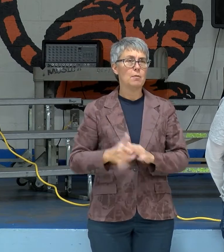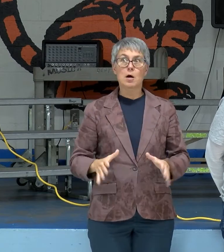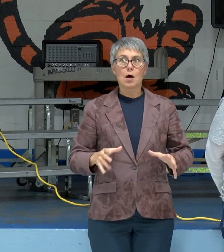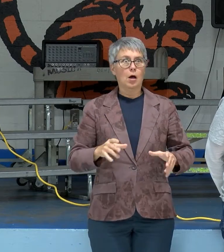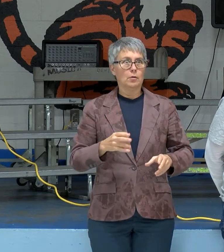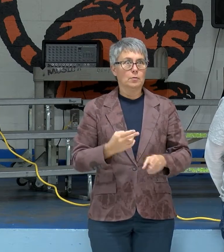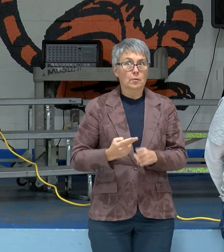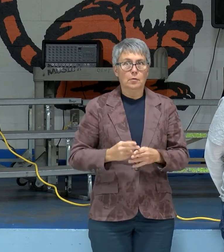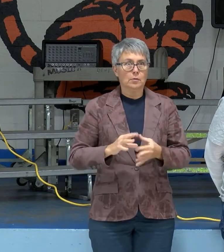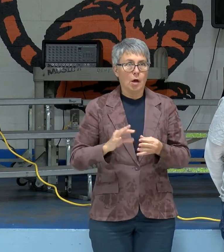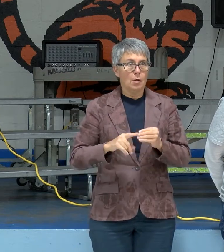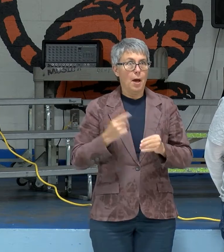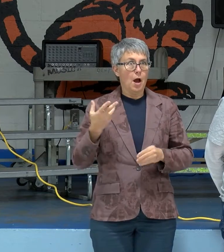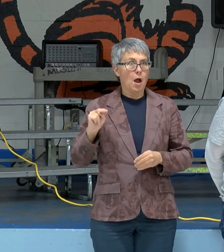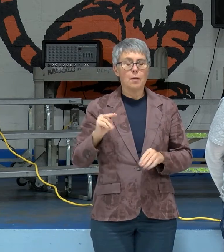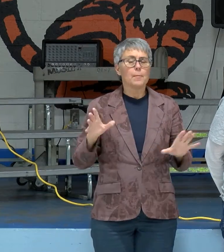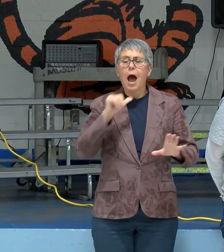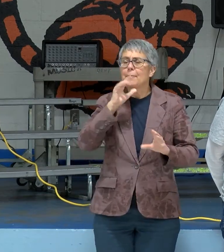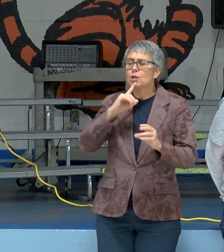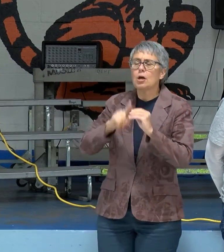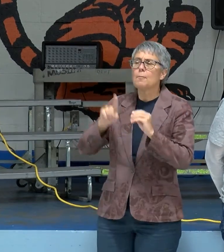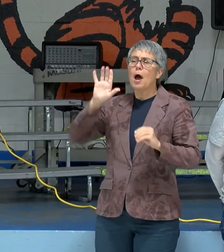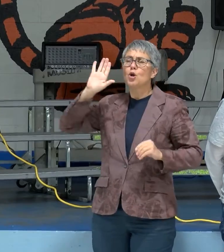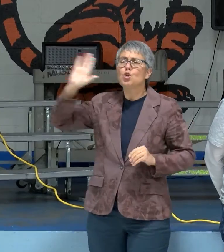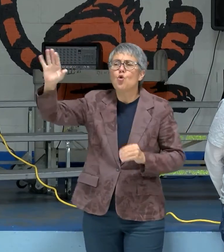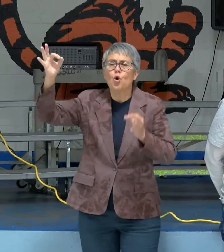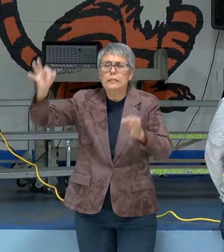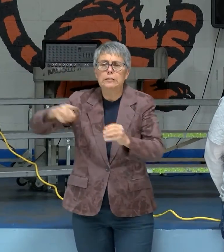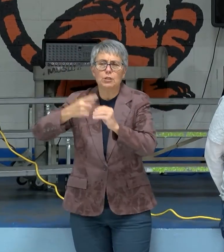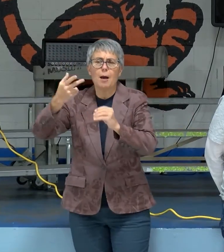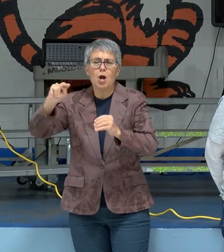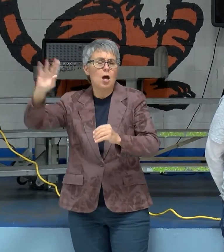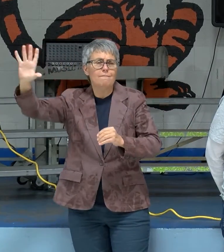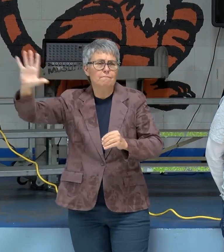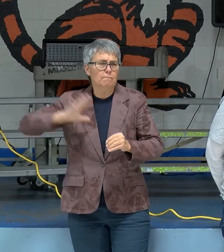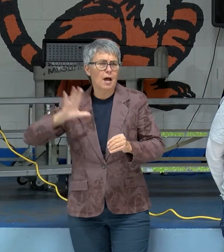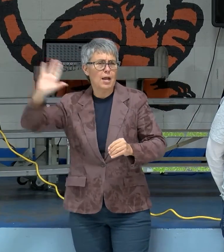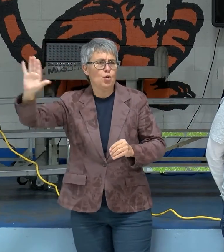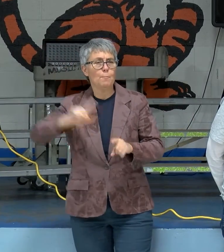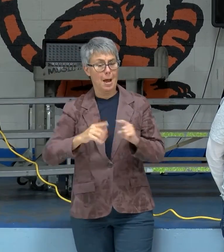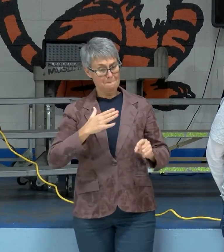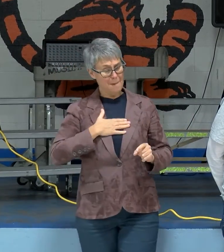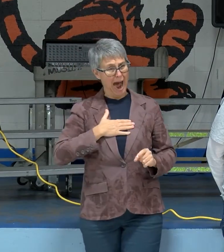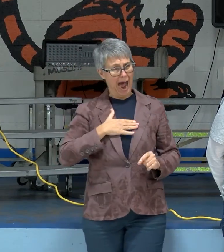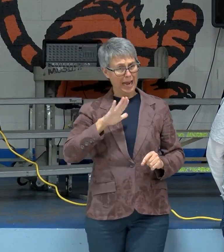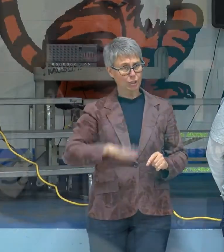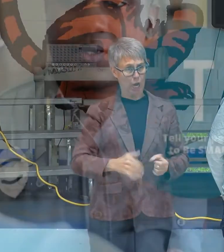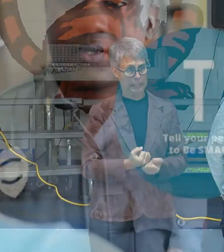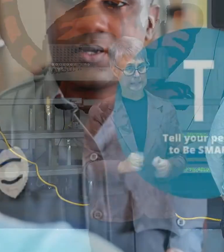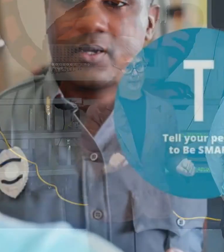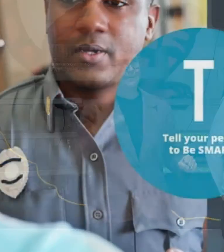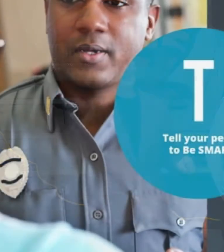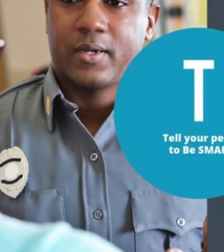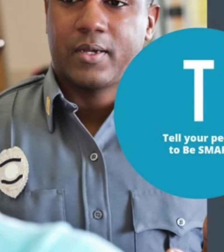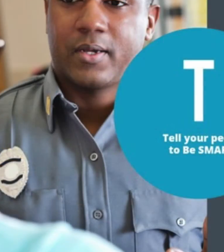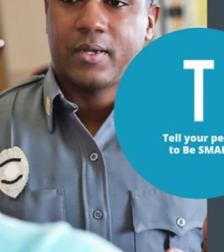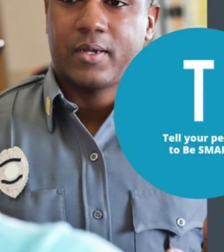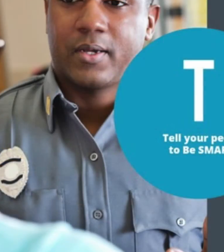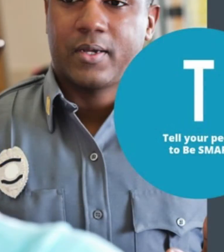you're talking about is your child's safety. You're not trying to make a judgment call here, but you're the only person that can protect your